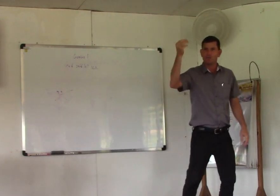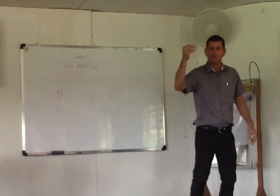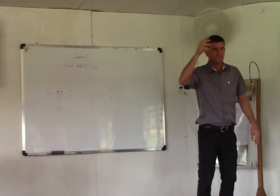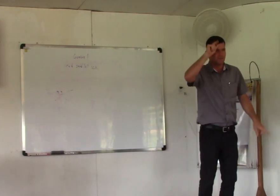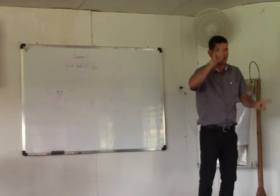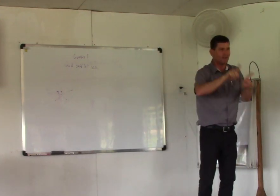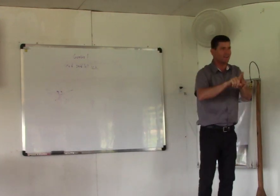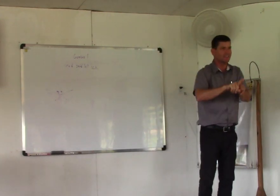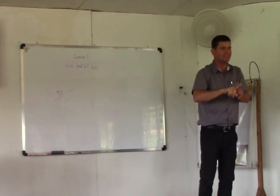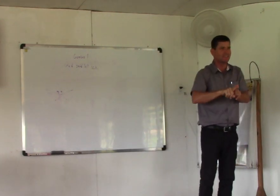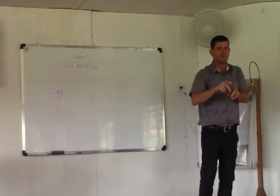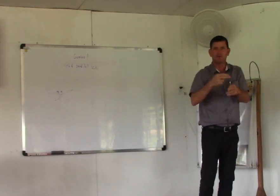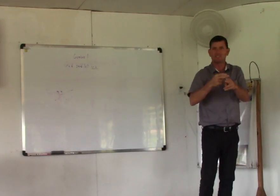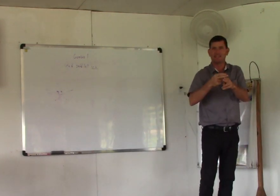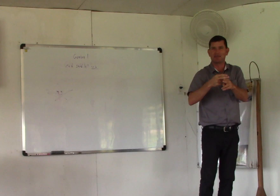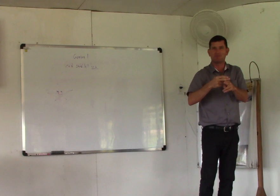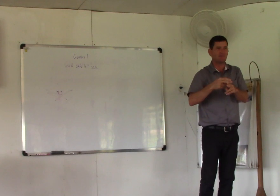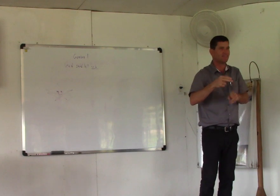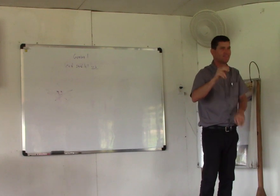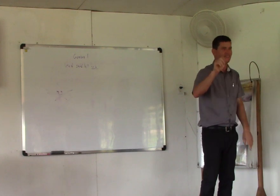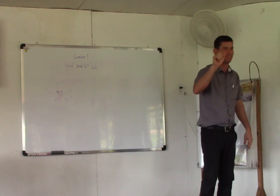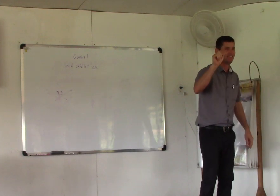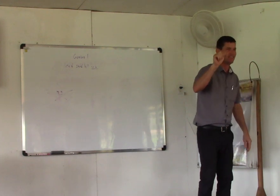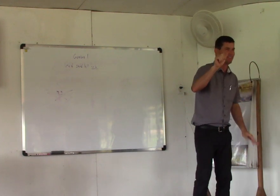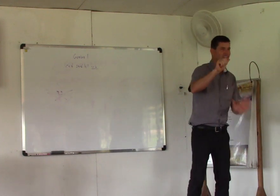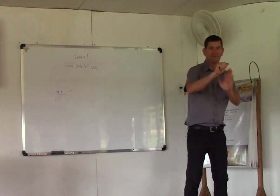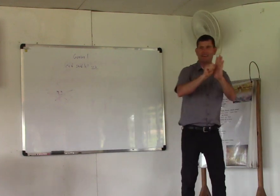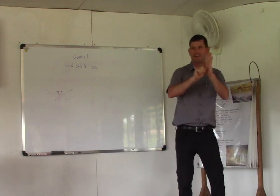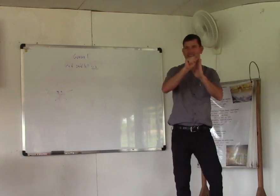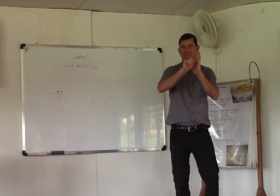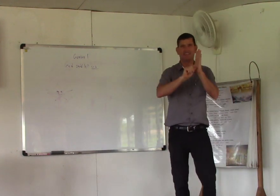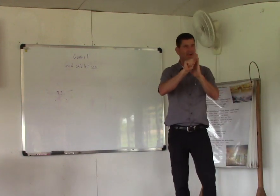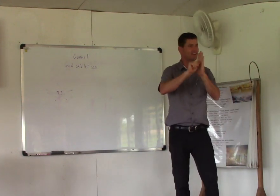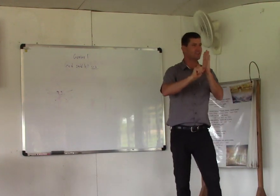Moses in Brera. What was the name? Aaron.